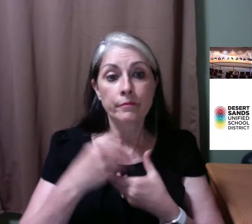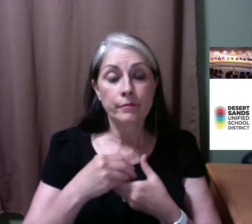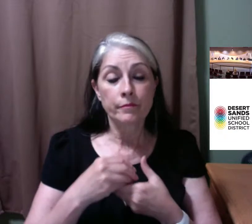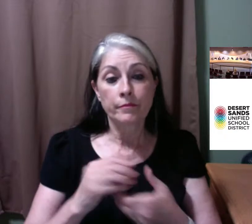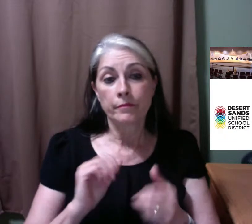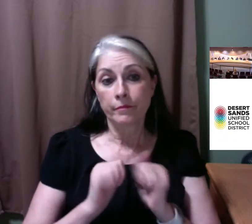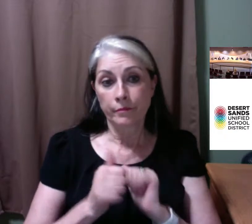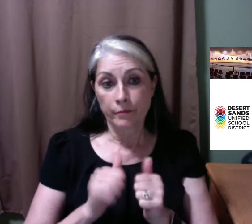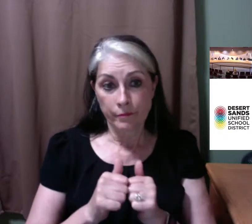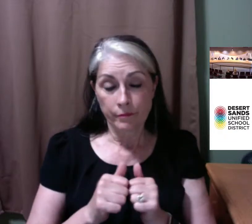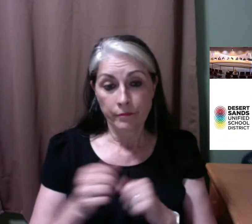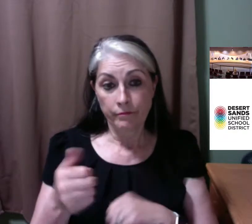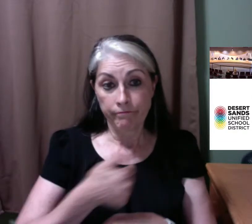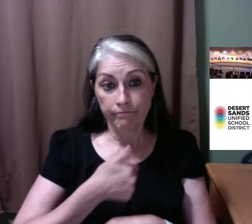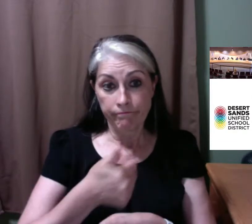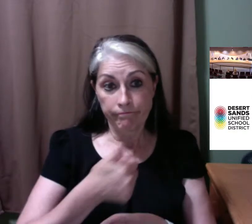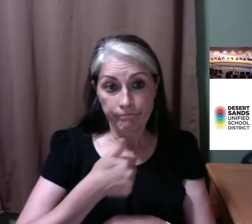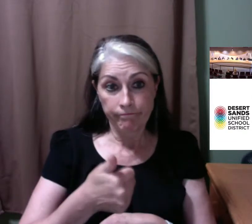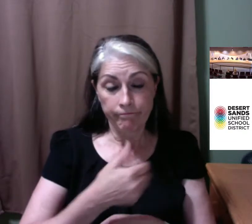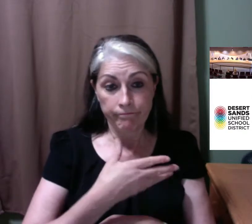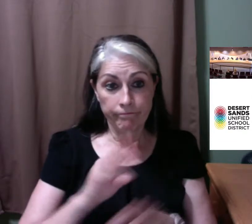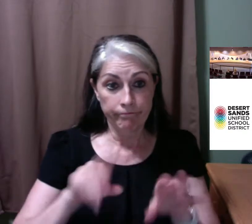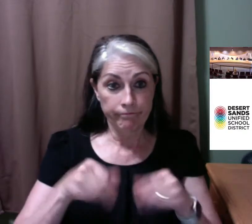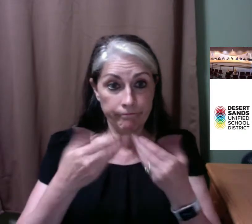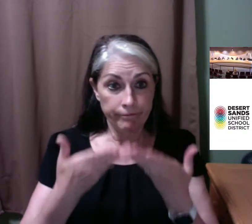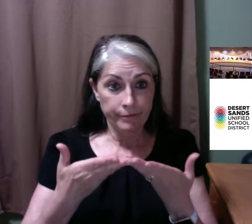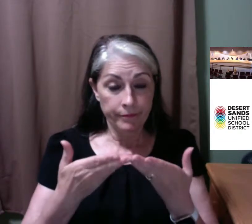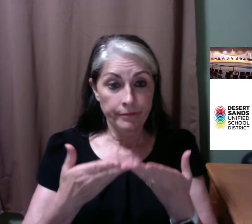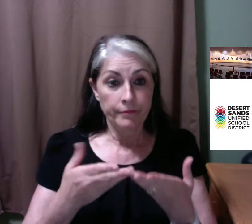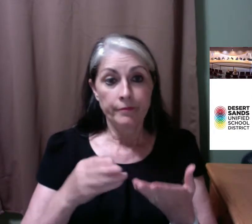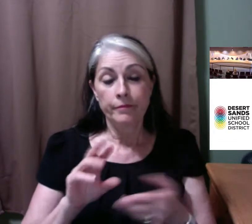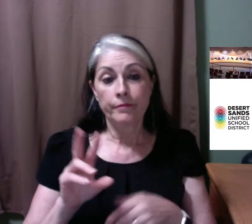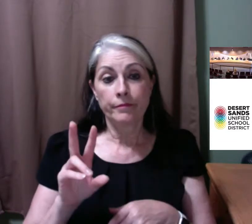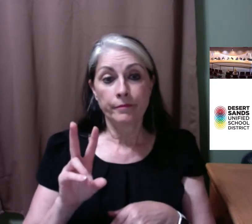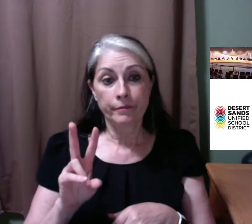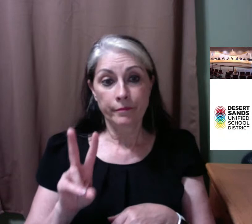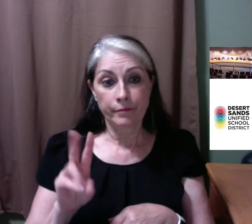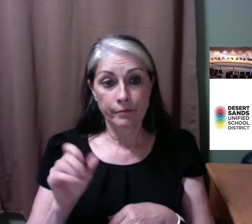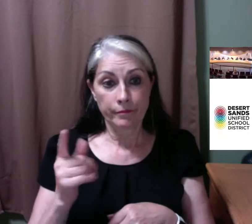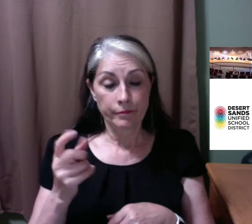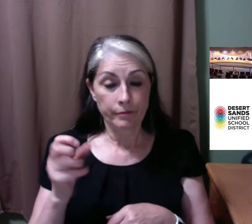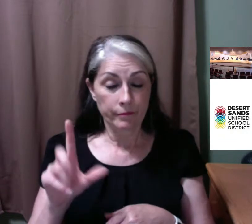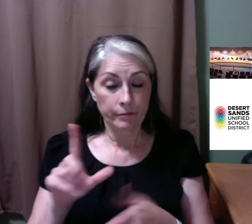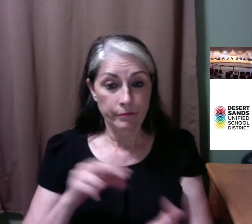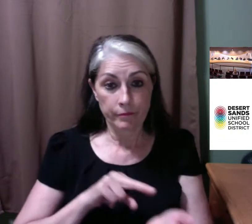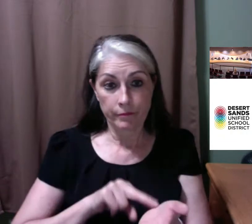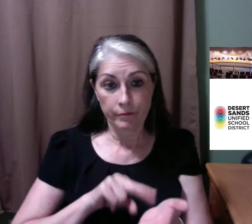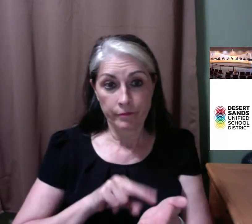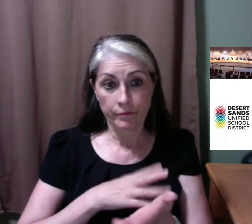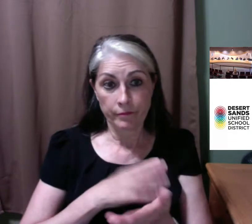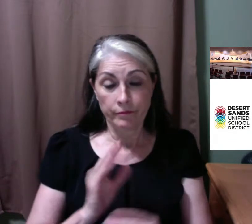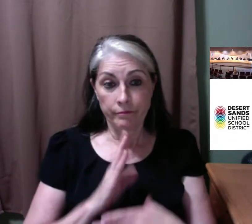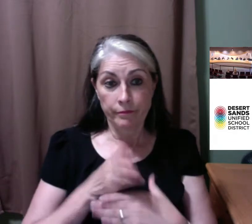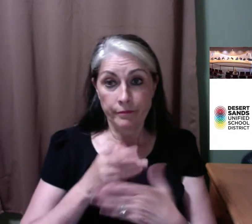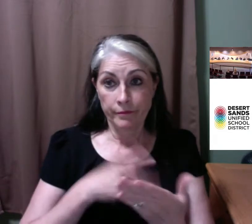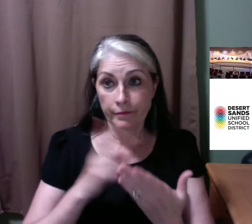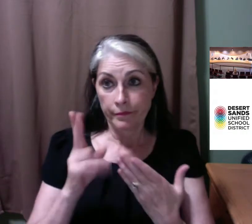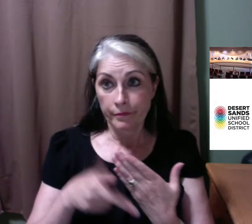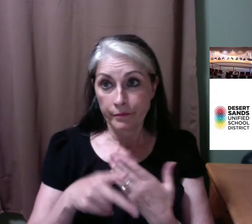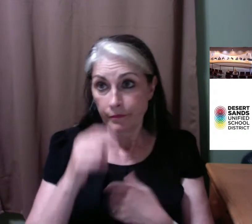programs, including transportation, and providing vocational nurses to support health prevention and intervention